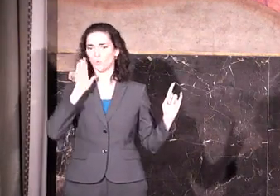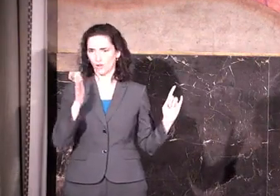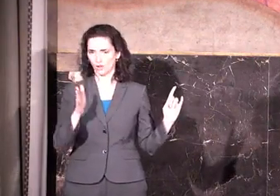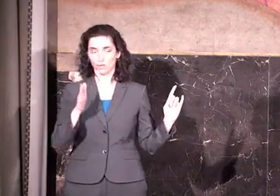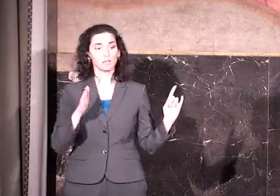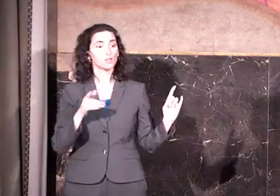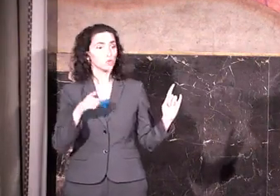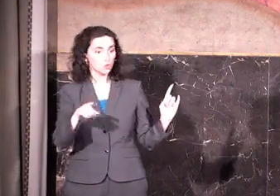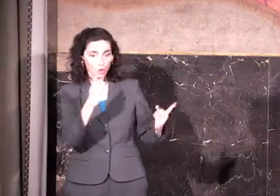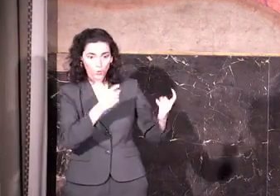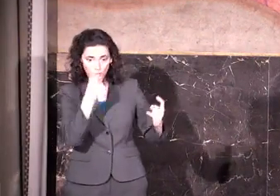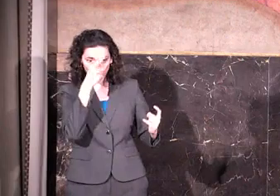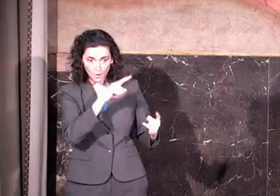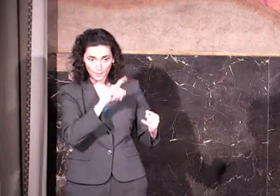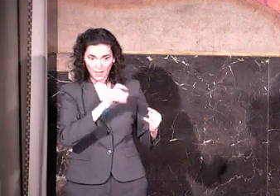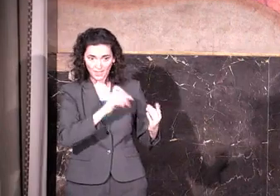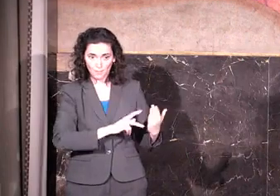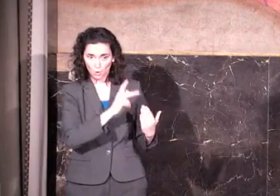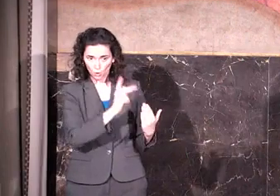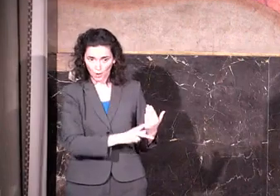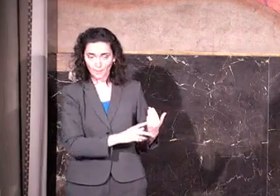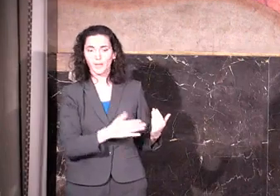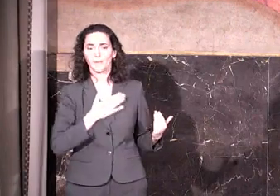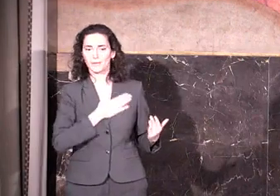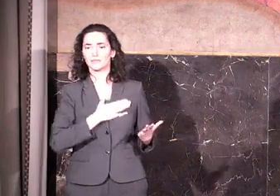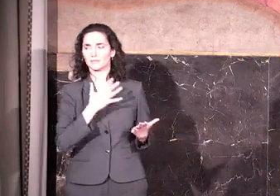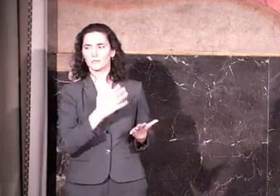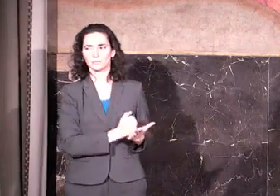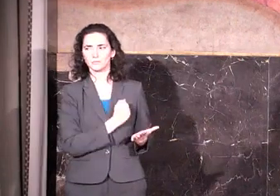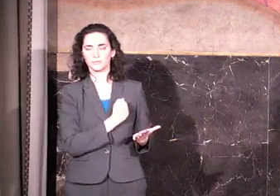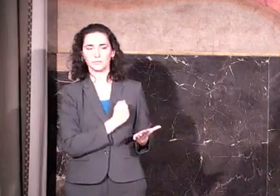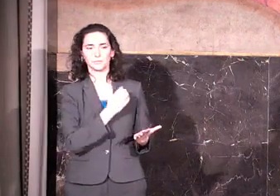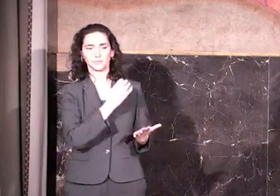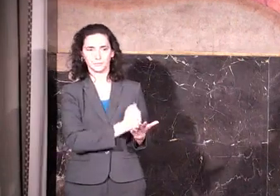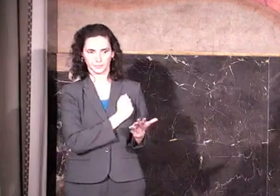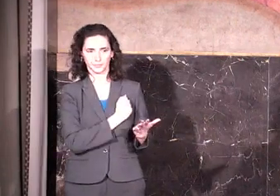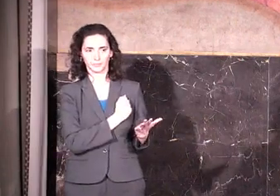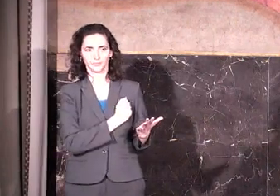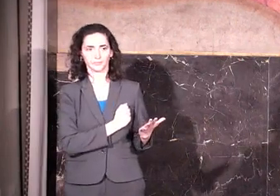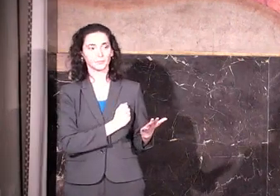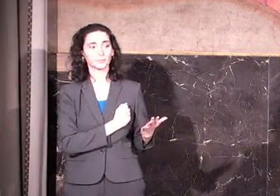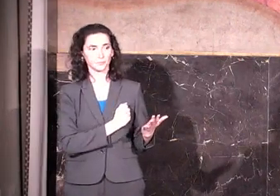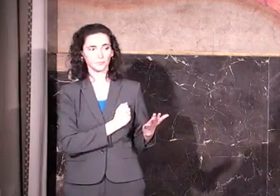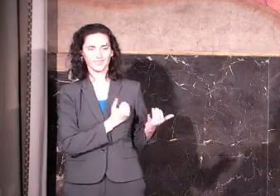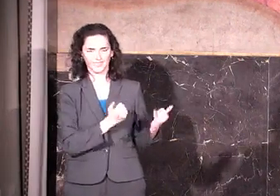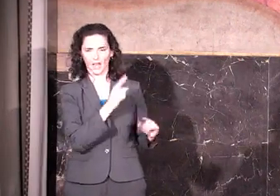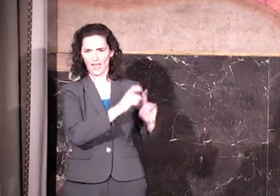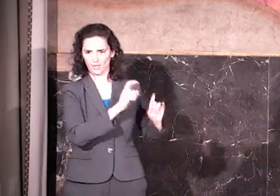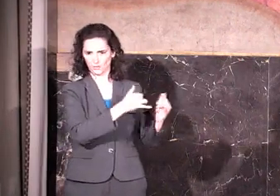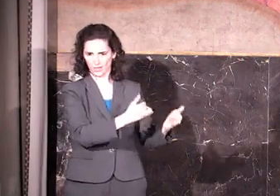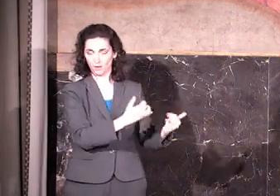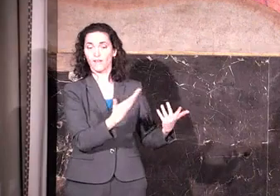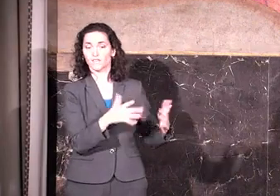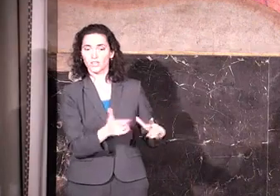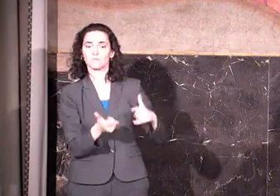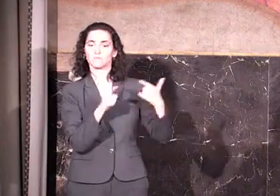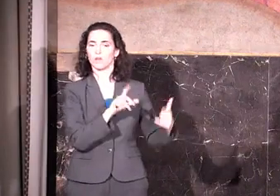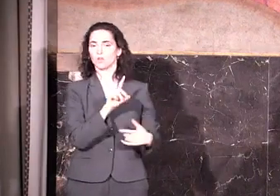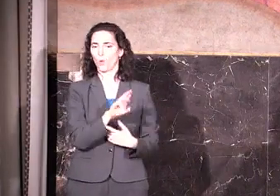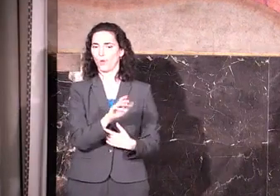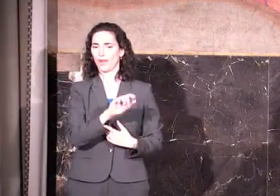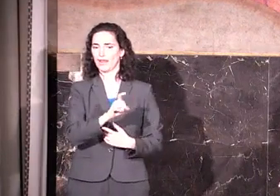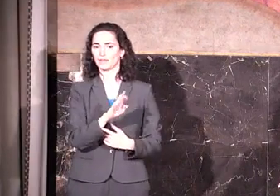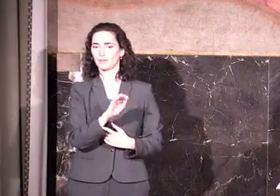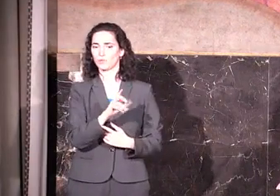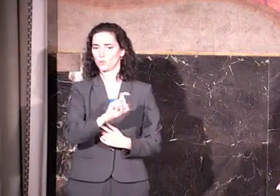that if you've got questions about that program, that you ask him those questions while he's still up here. Once he leaves, I then have Dr. Alex Bu